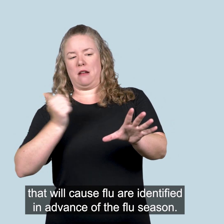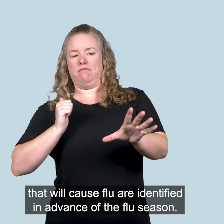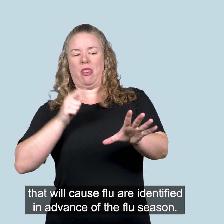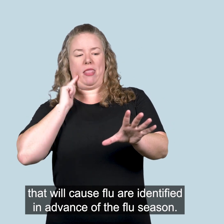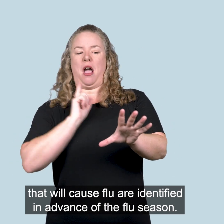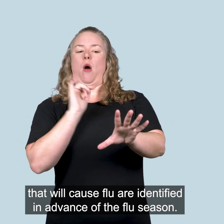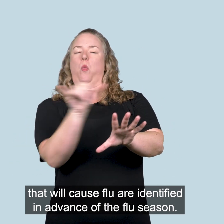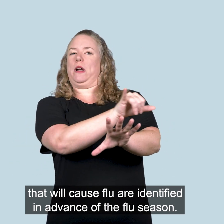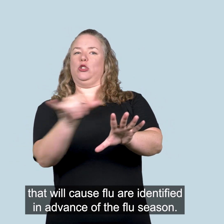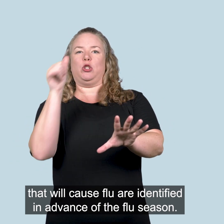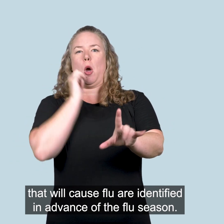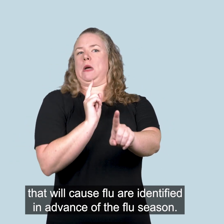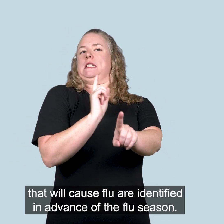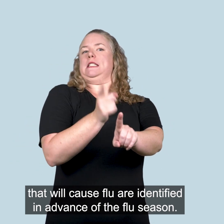in advance of the flu season.